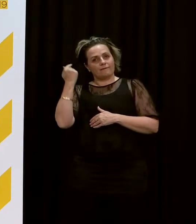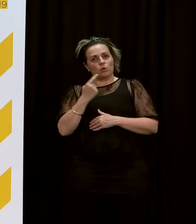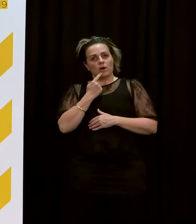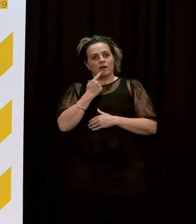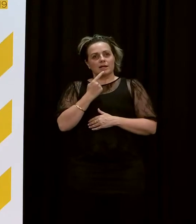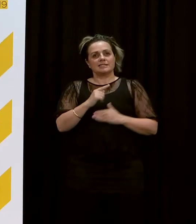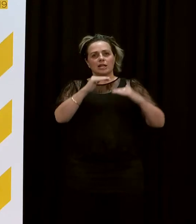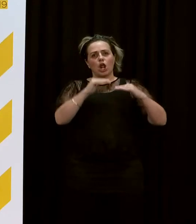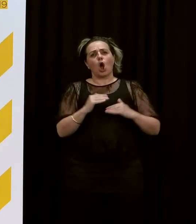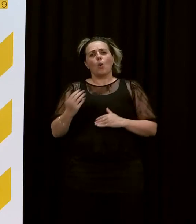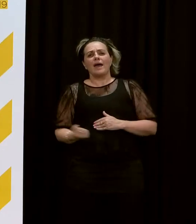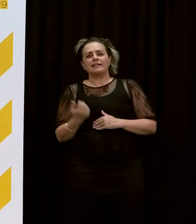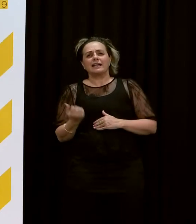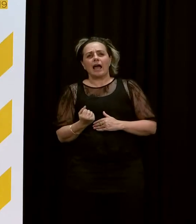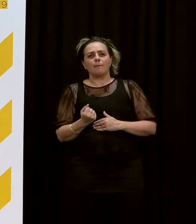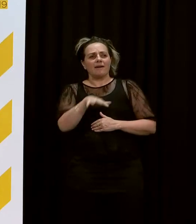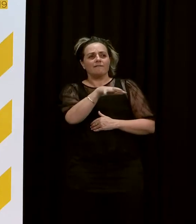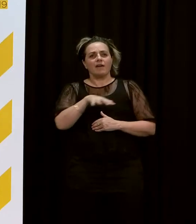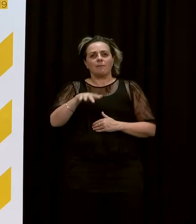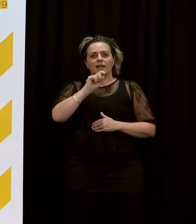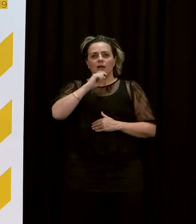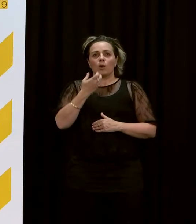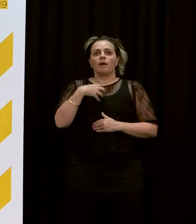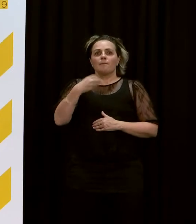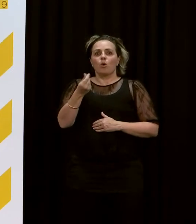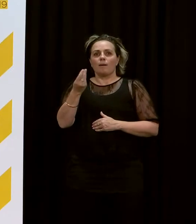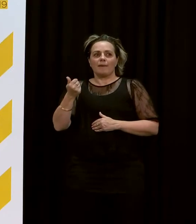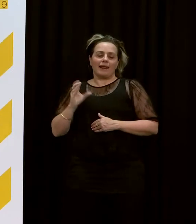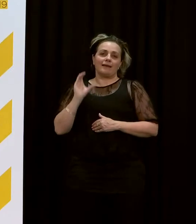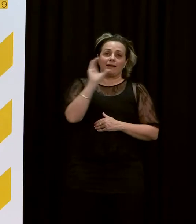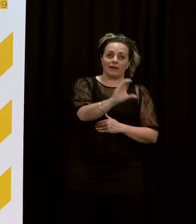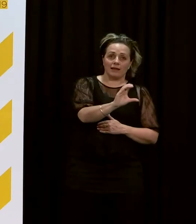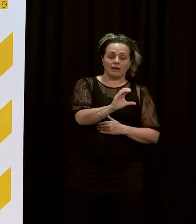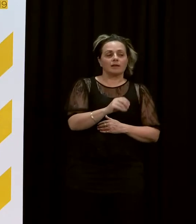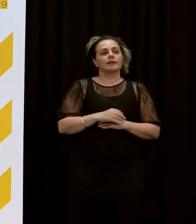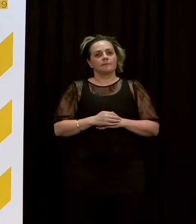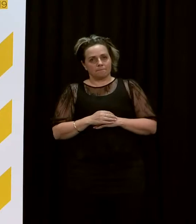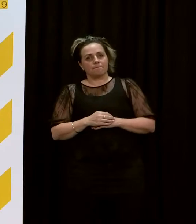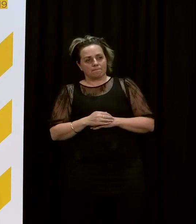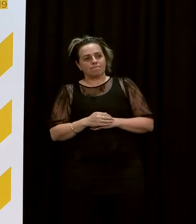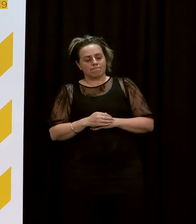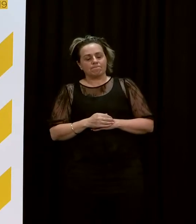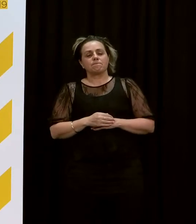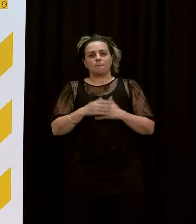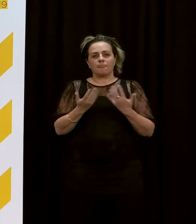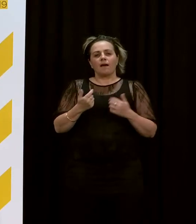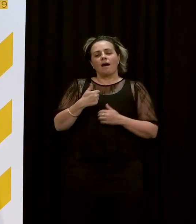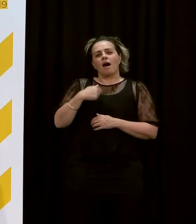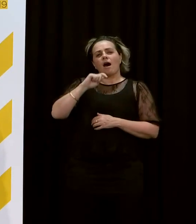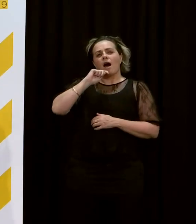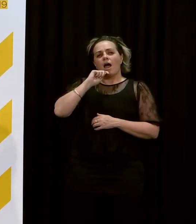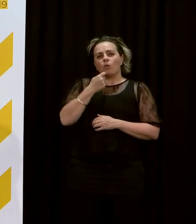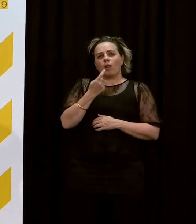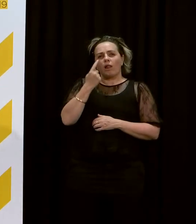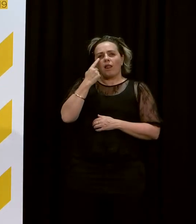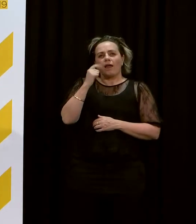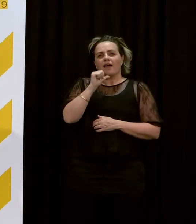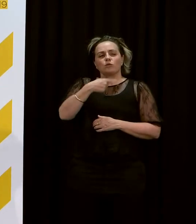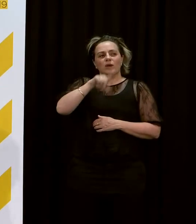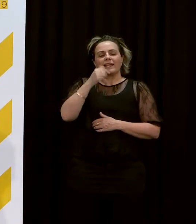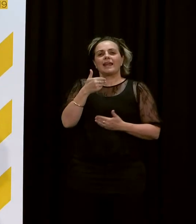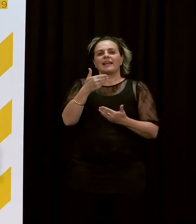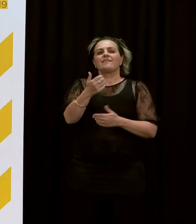that low-income households might receive some more financial support. Yes. I might do is see whether or not we can actually put a date on